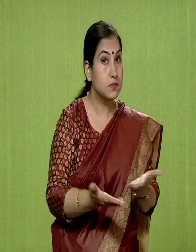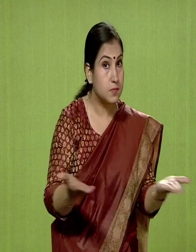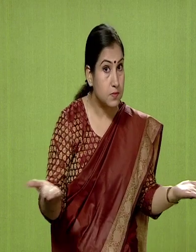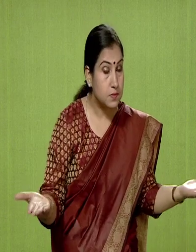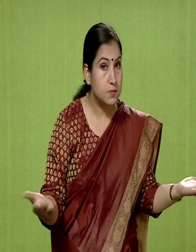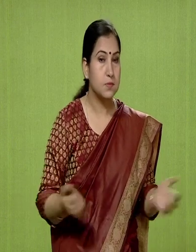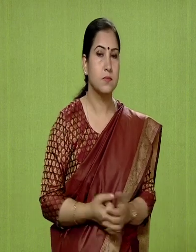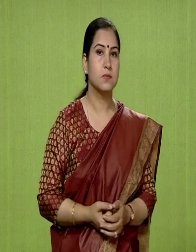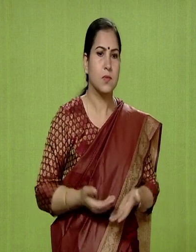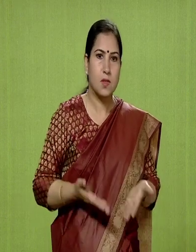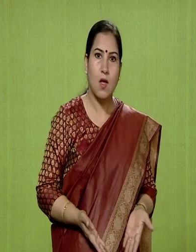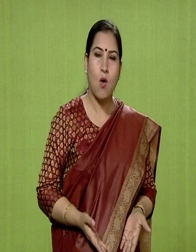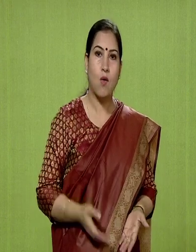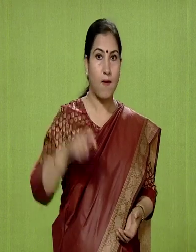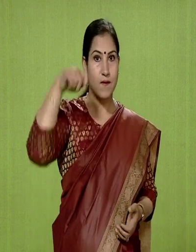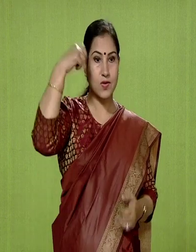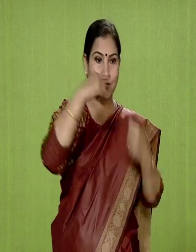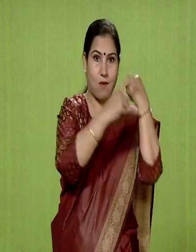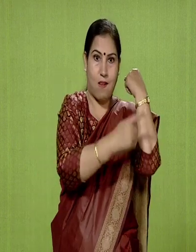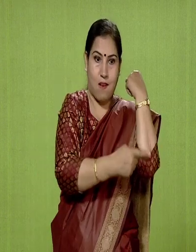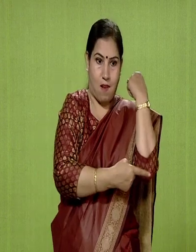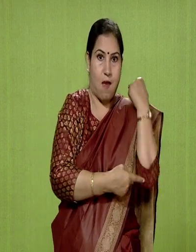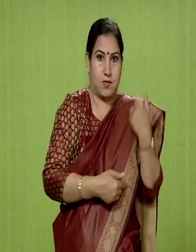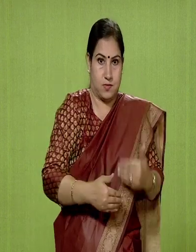Learners, as we have come to the end of this video now,